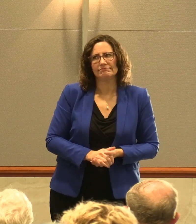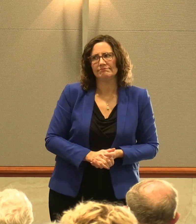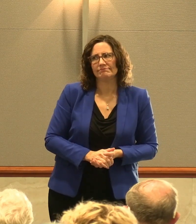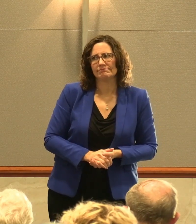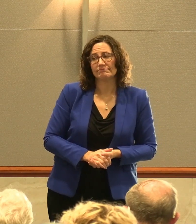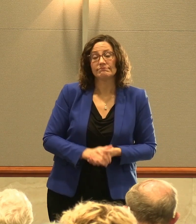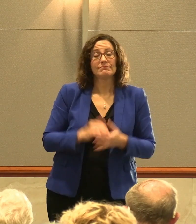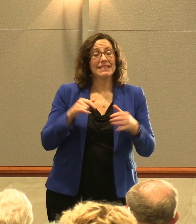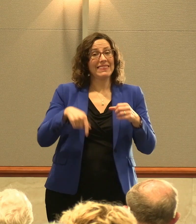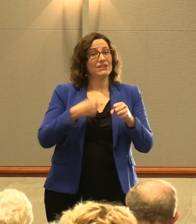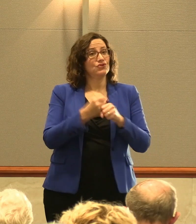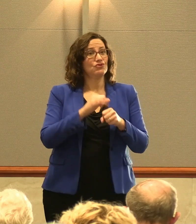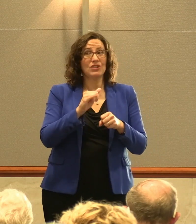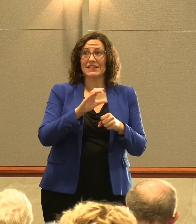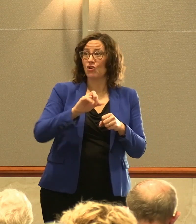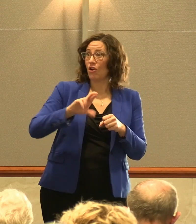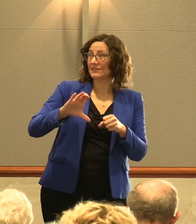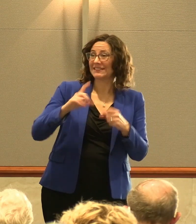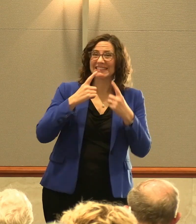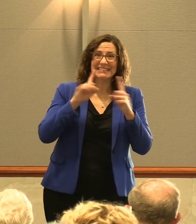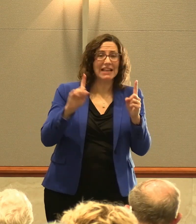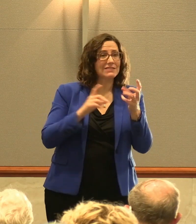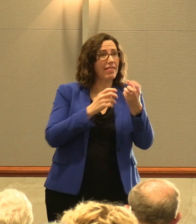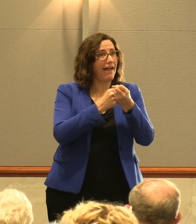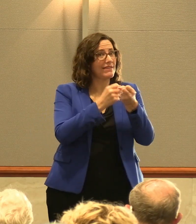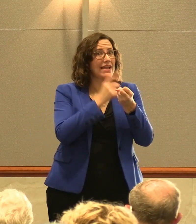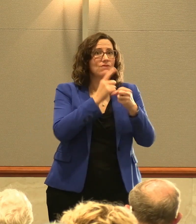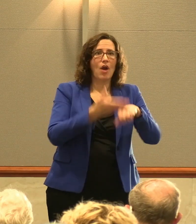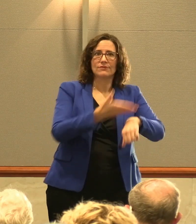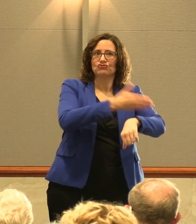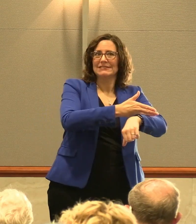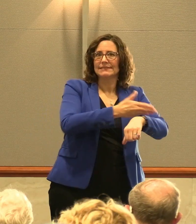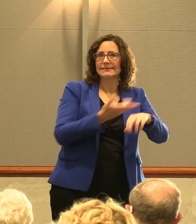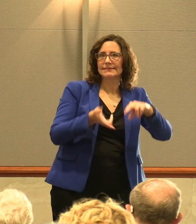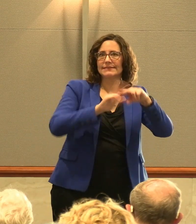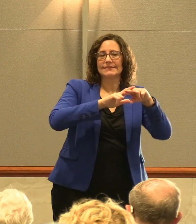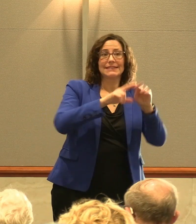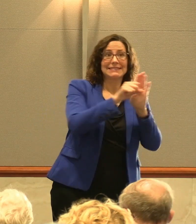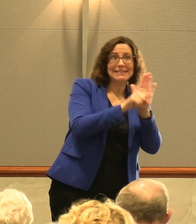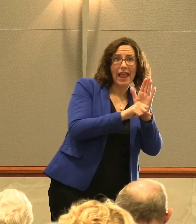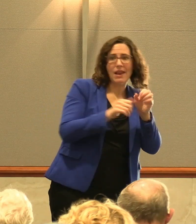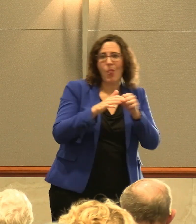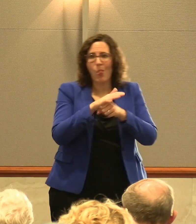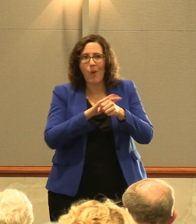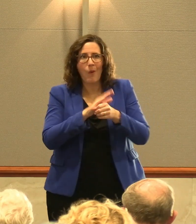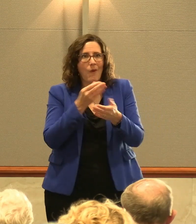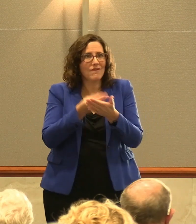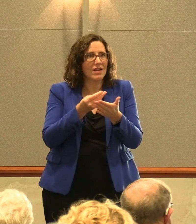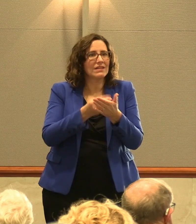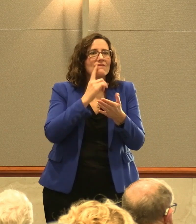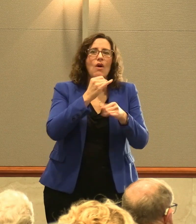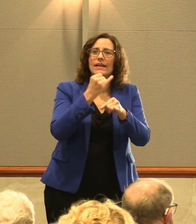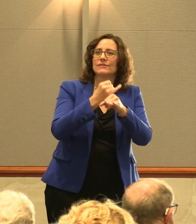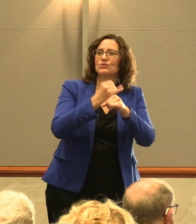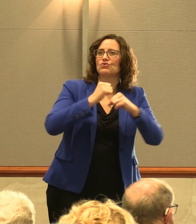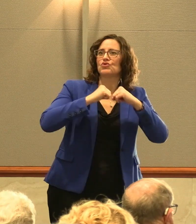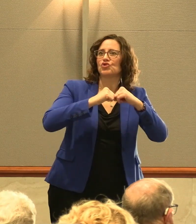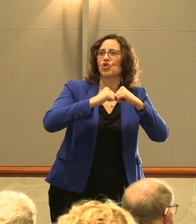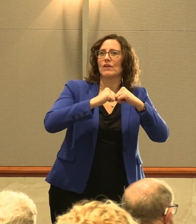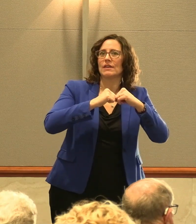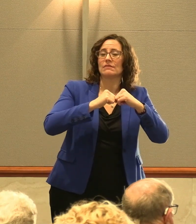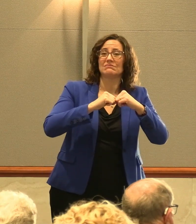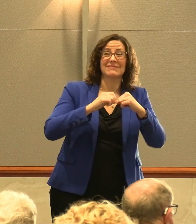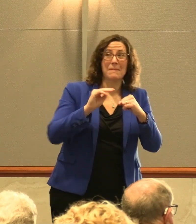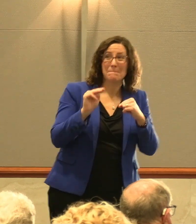the JCRC successfully advocated for increased state and local funding for institutional security to the tune